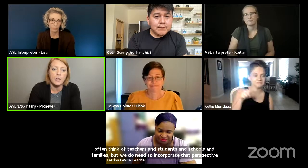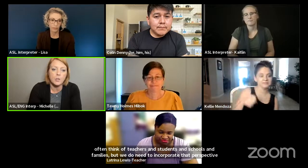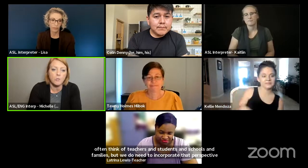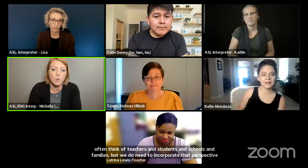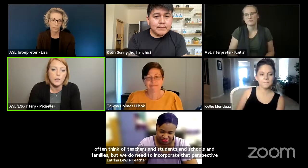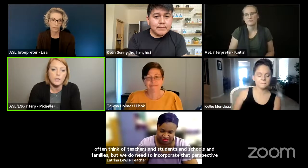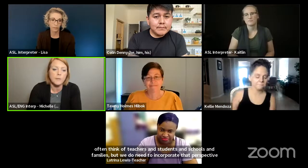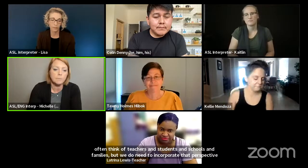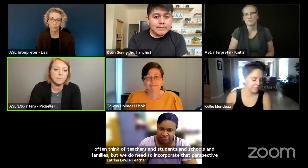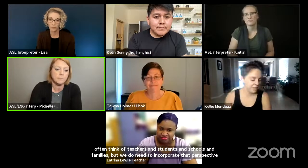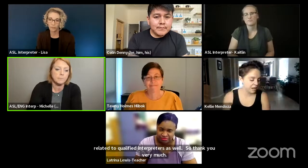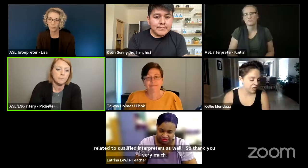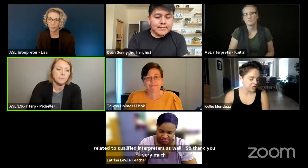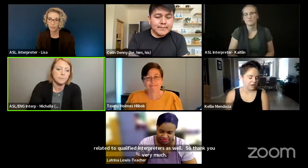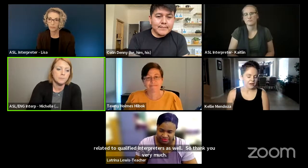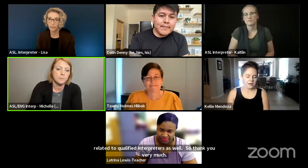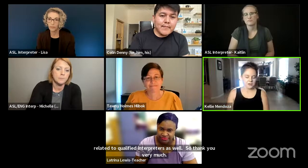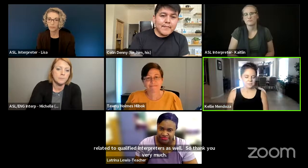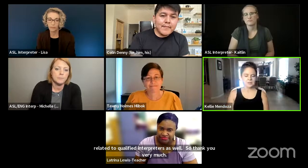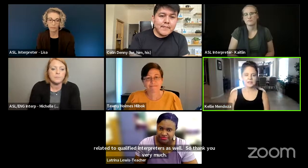about barriers and rewards?